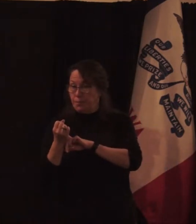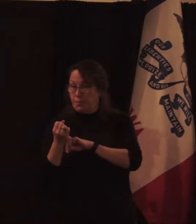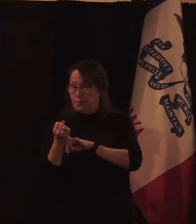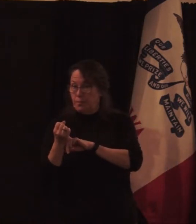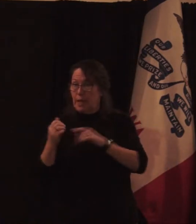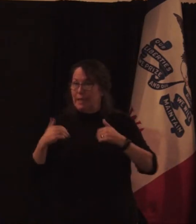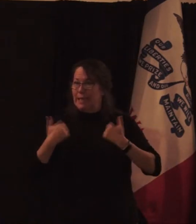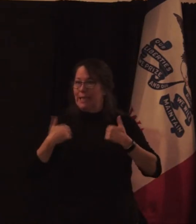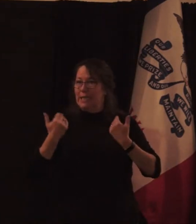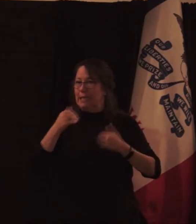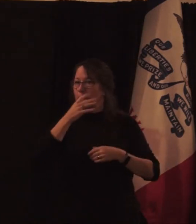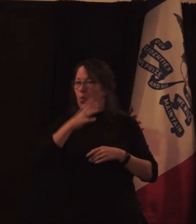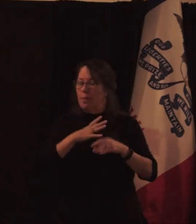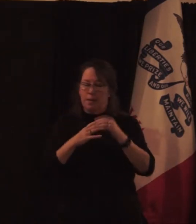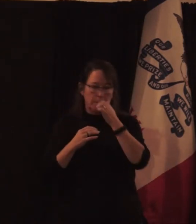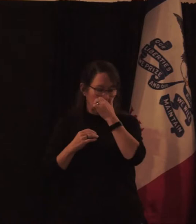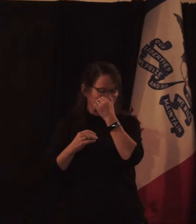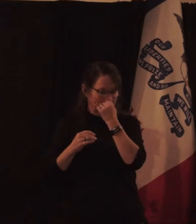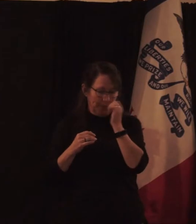of the young woman